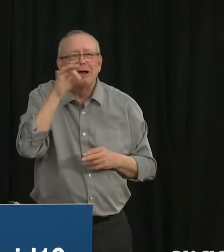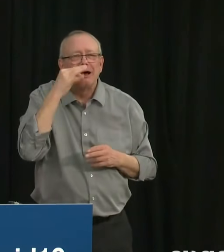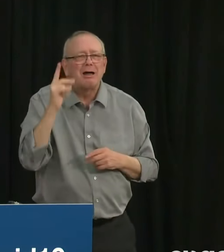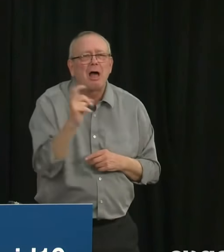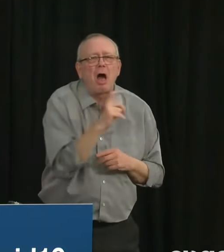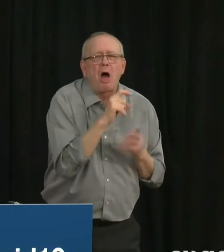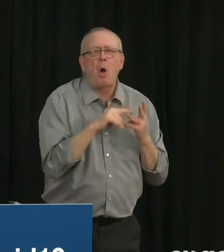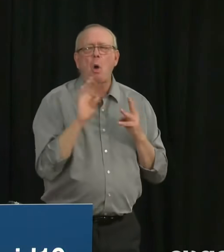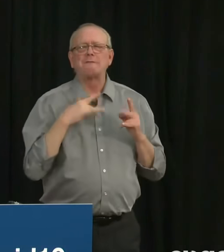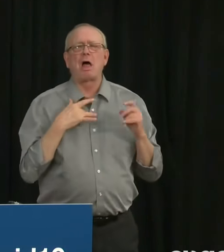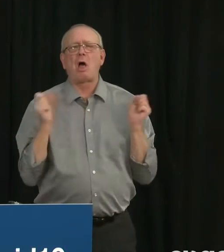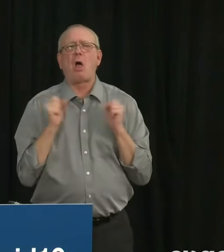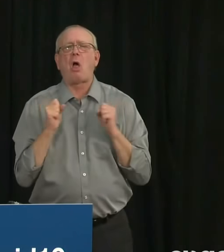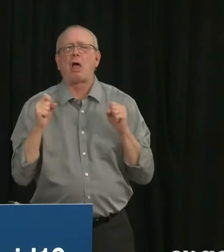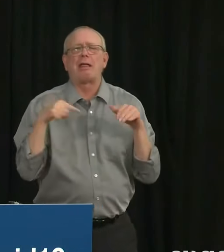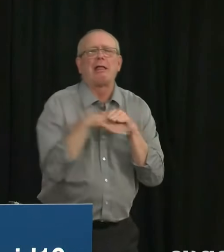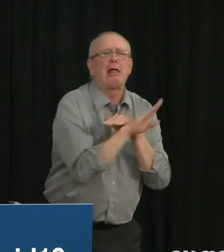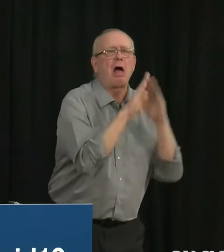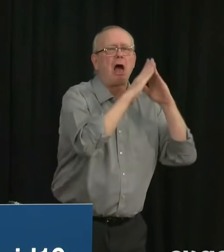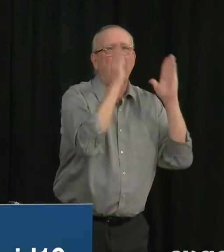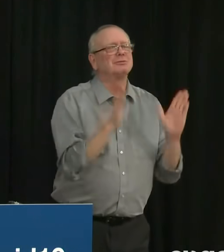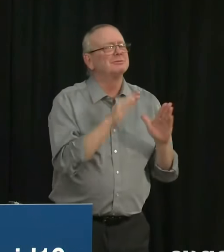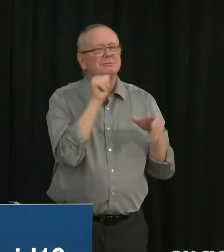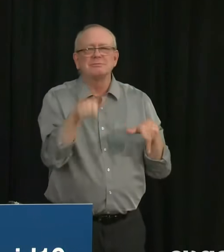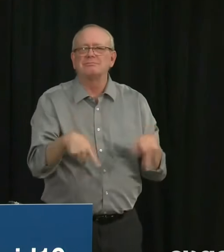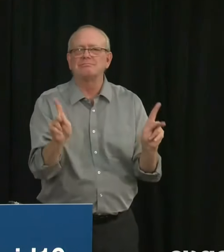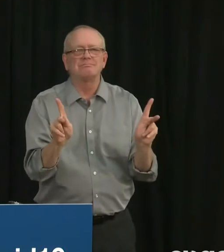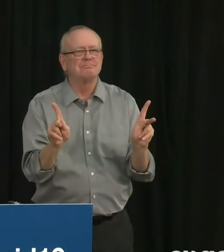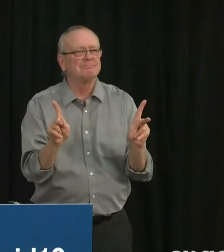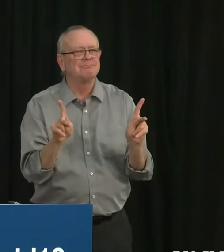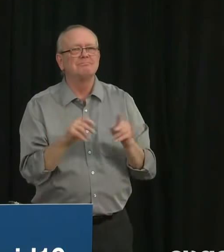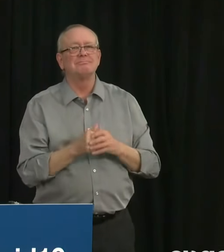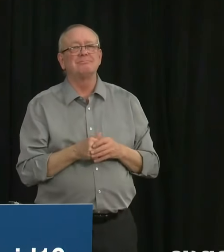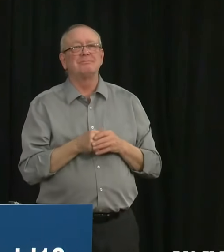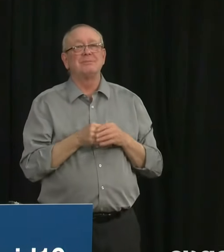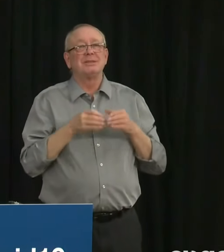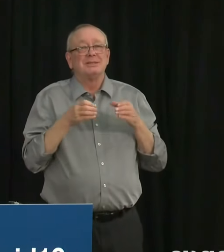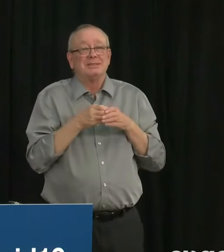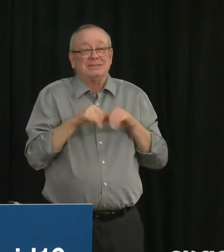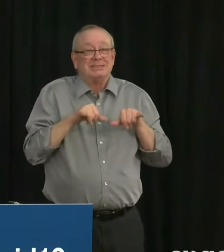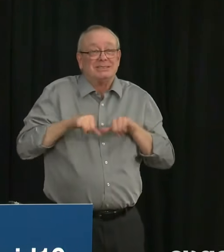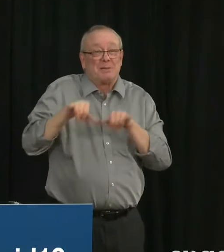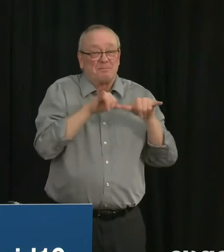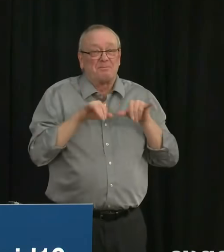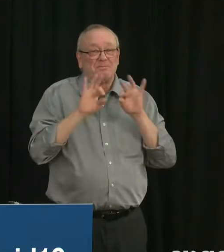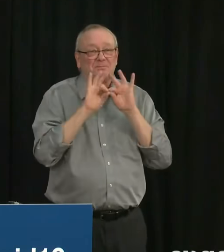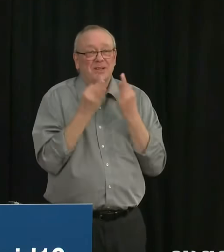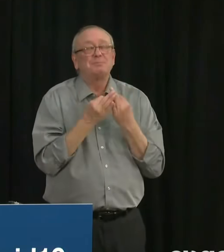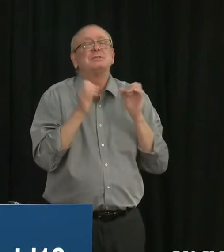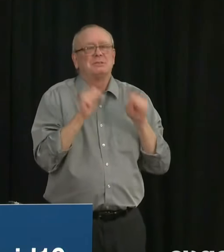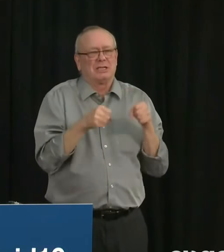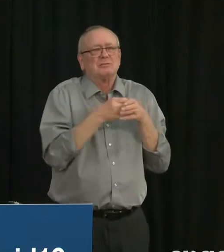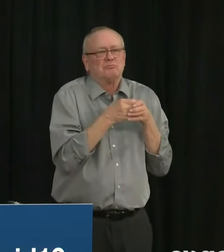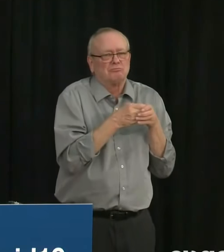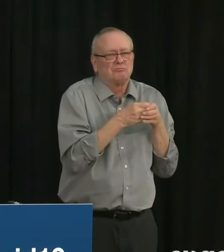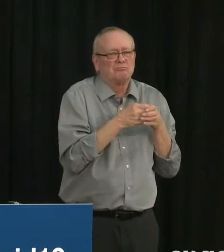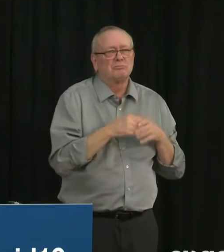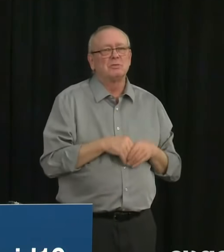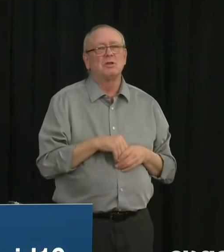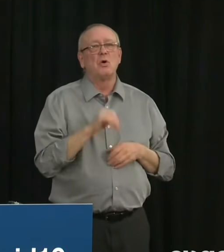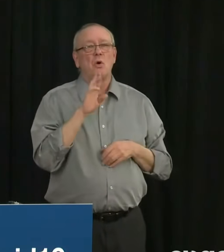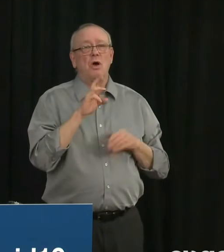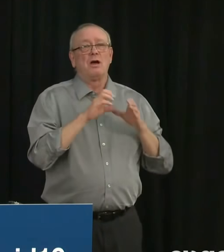can't socialize in our homes, families in the same household can go to a restaurant for a change of scene and